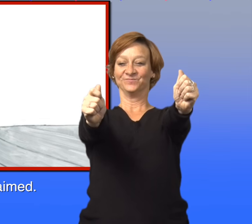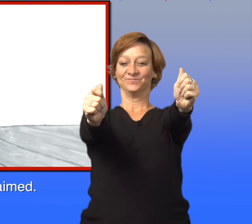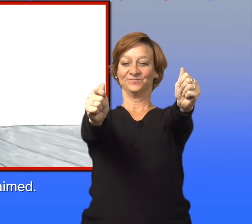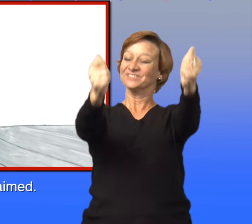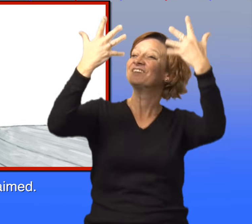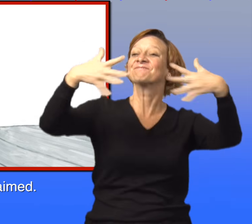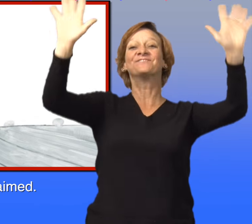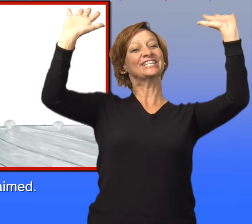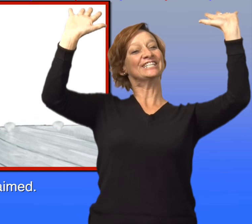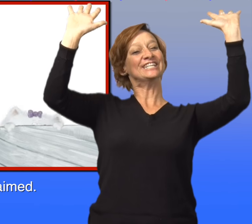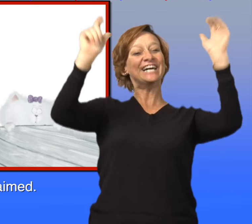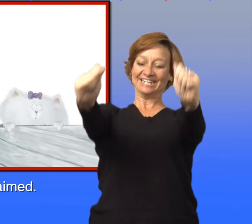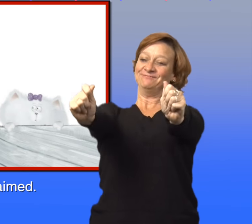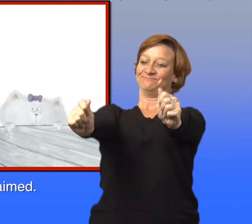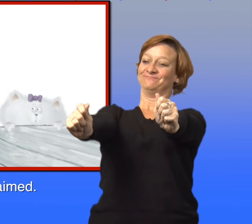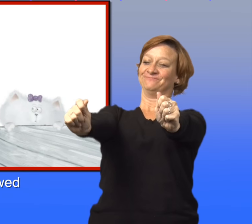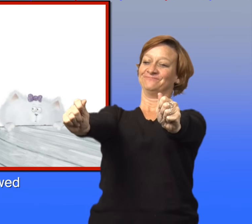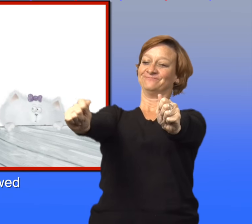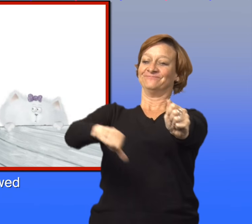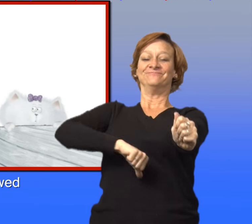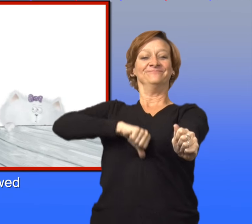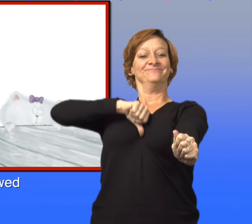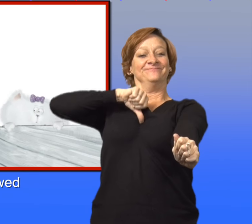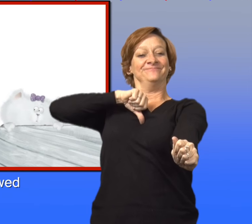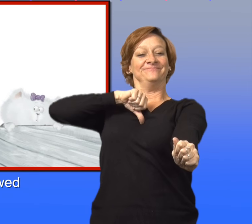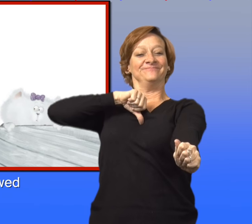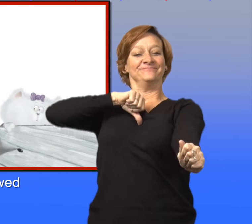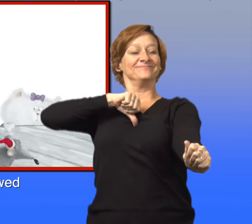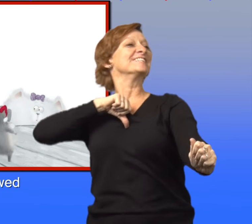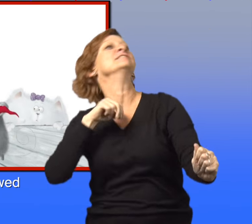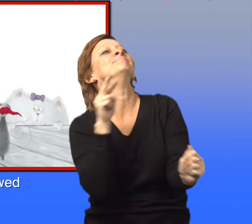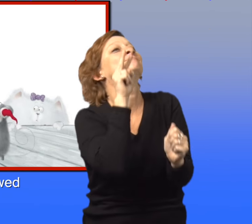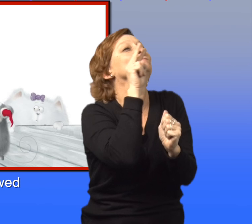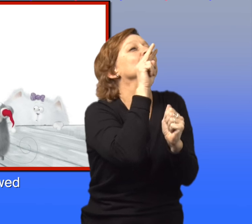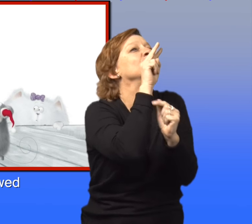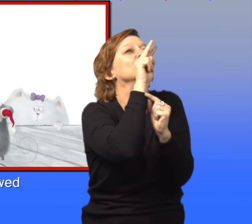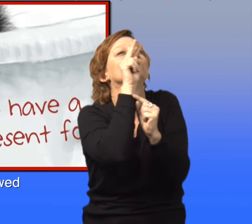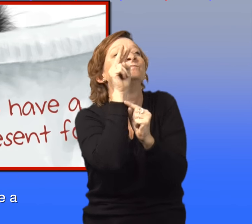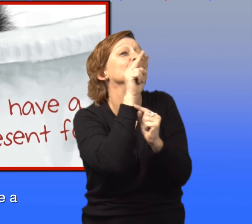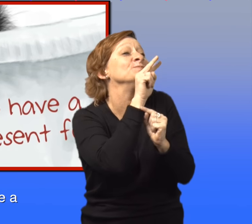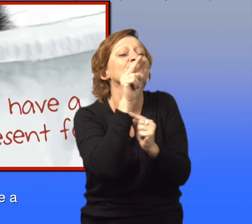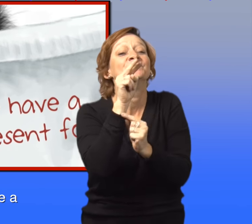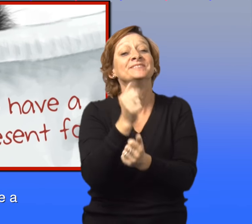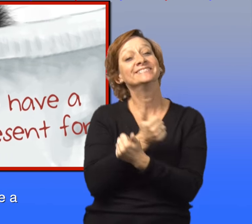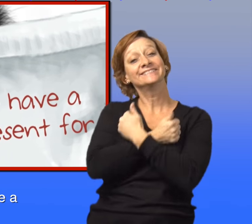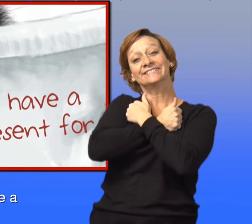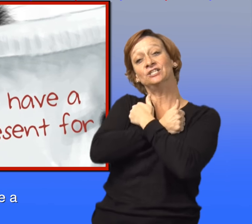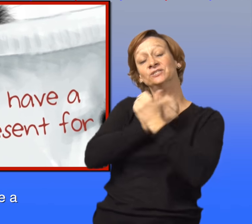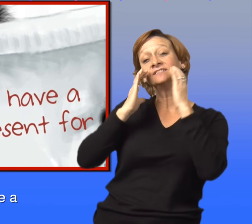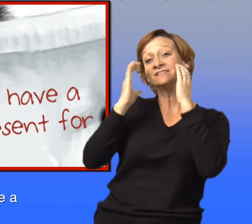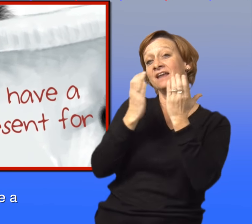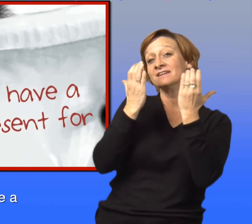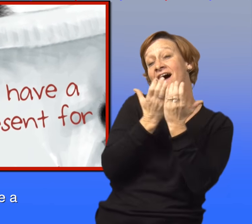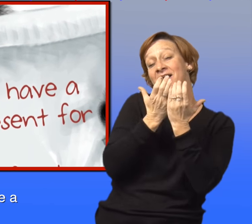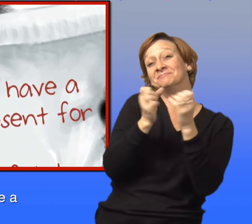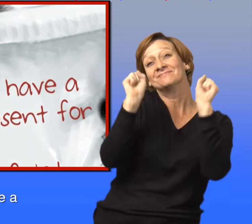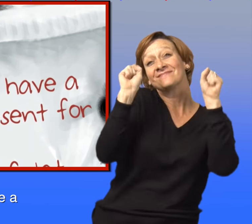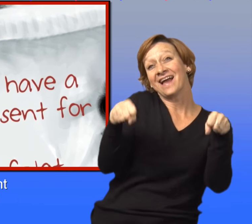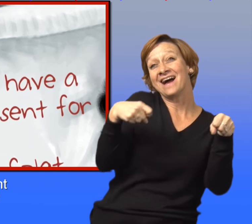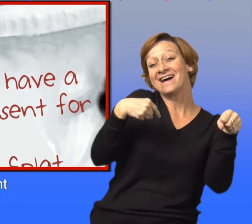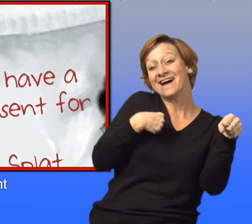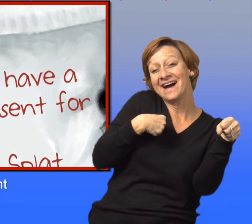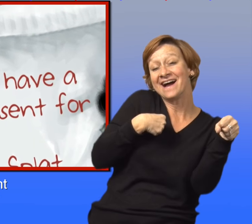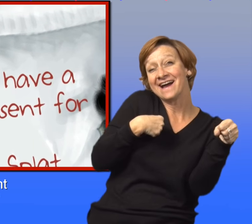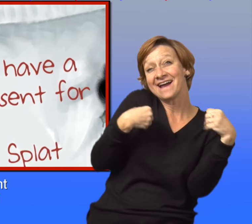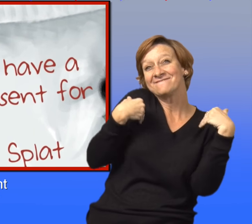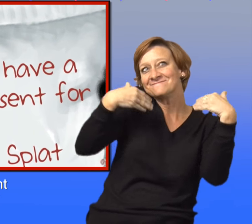Finished! he exclaimed and proudly showed off his letter. Dear Santa, can I please